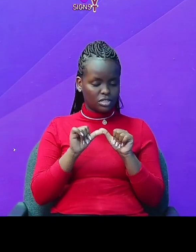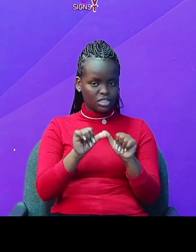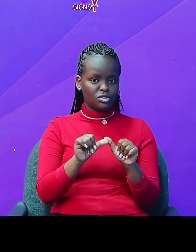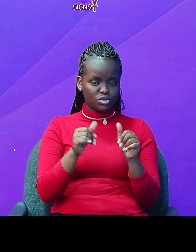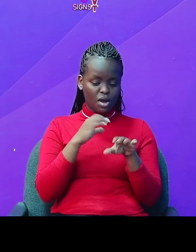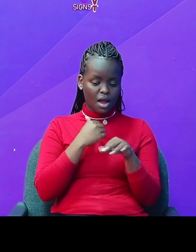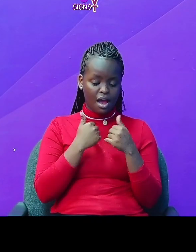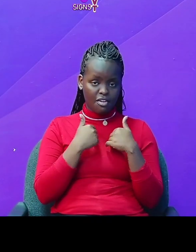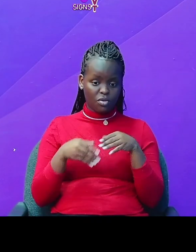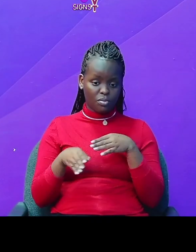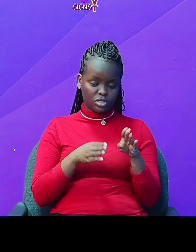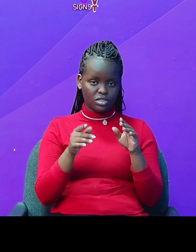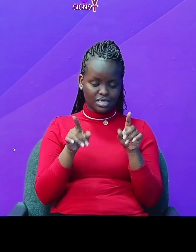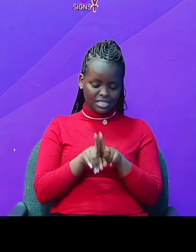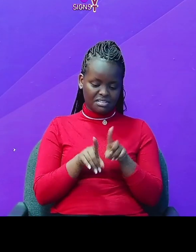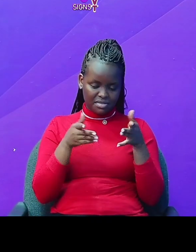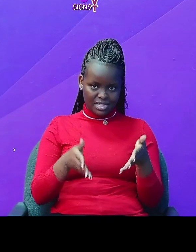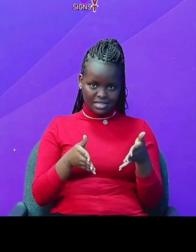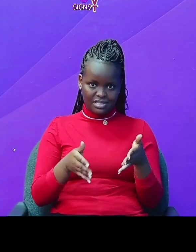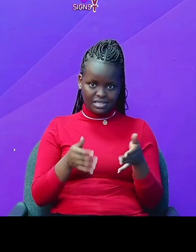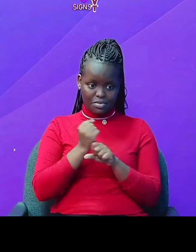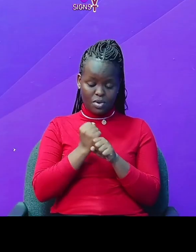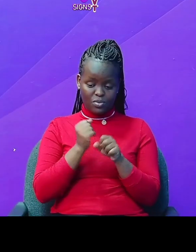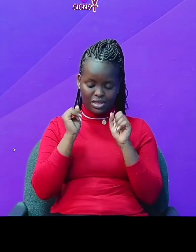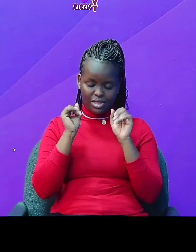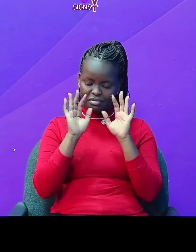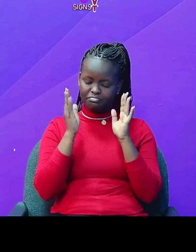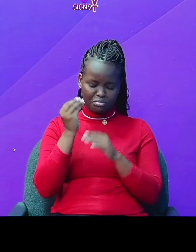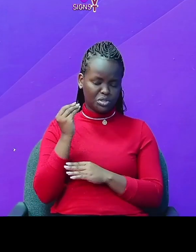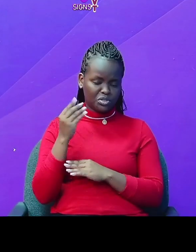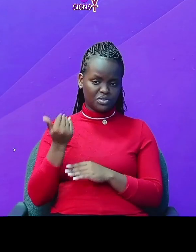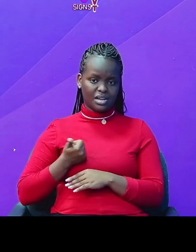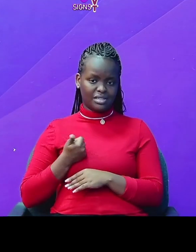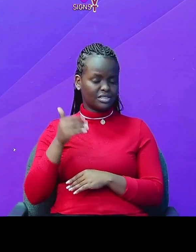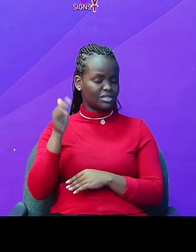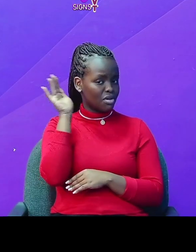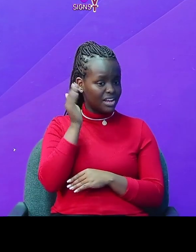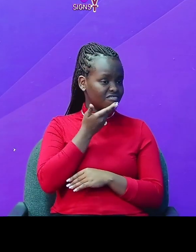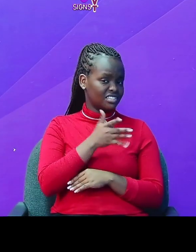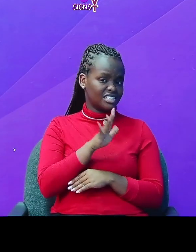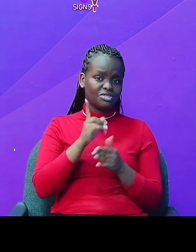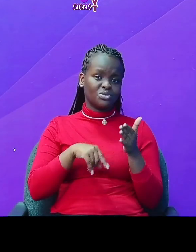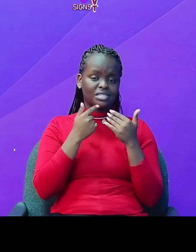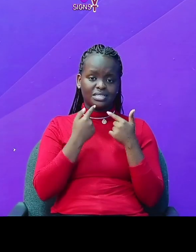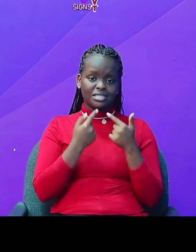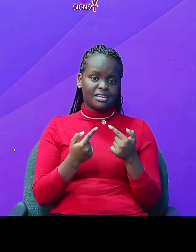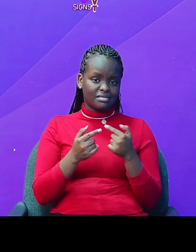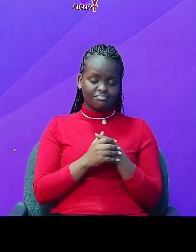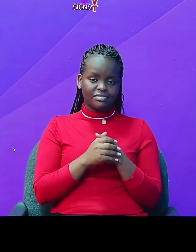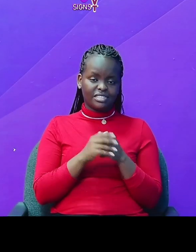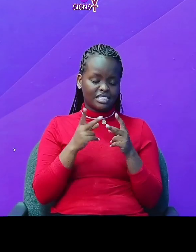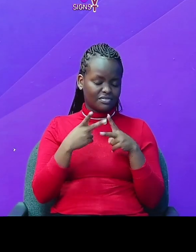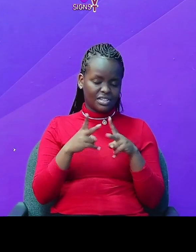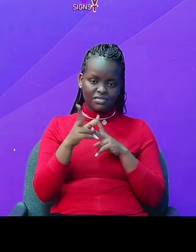opportunities like this, like today, that I work with these amazing girls. You heard what they said, right? This is amazing. It's very